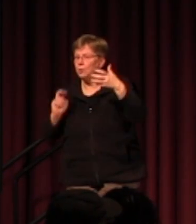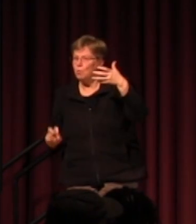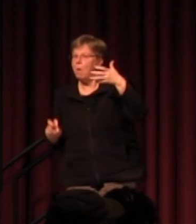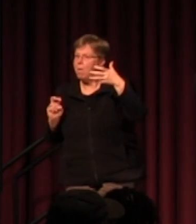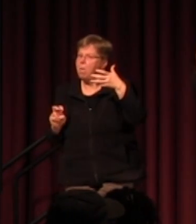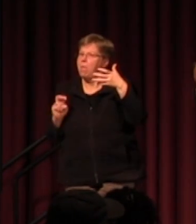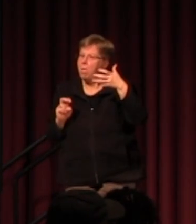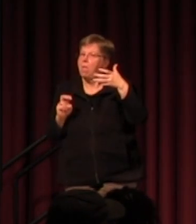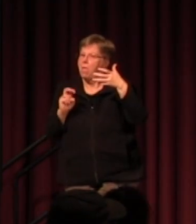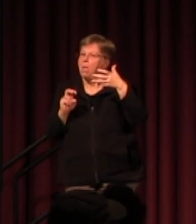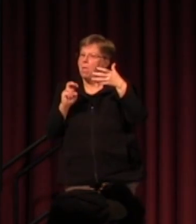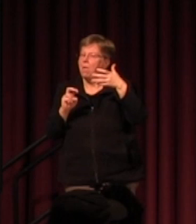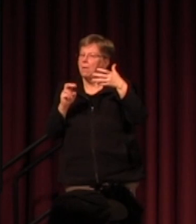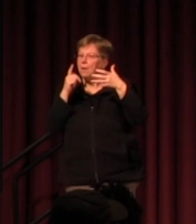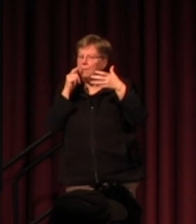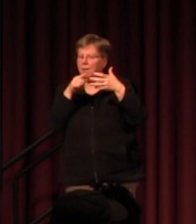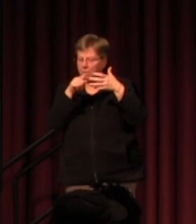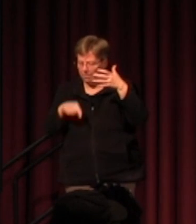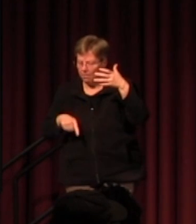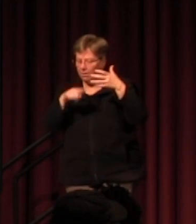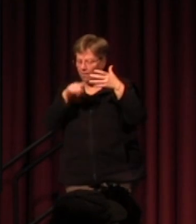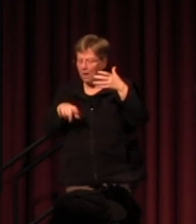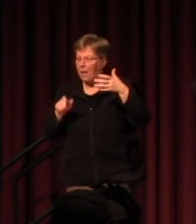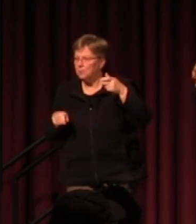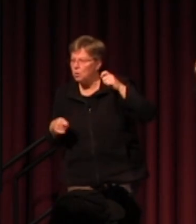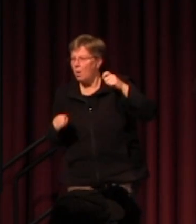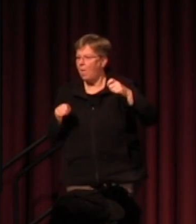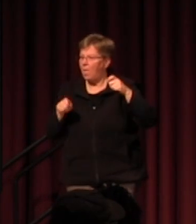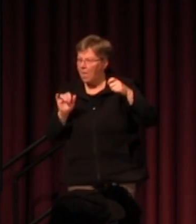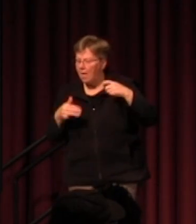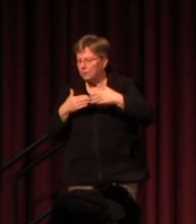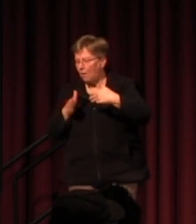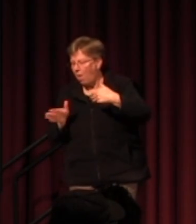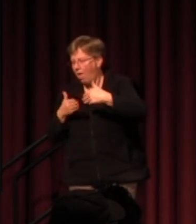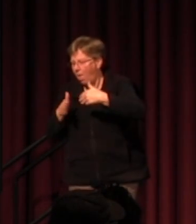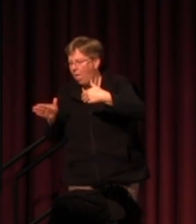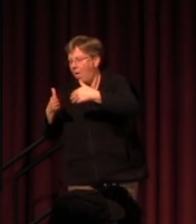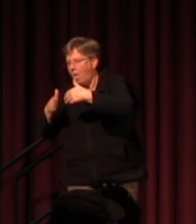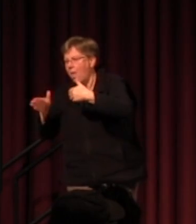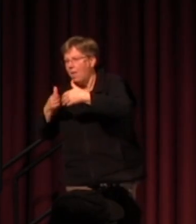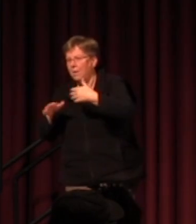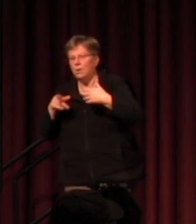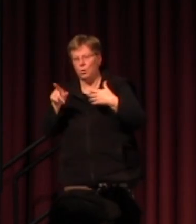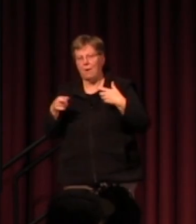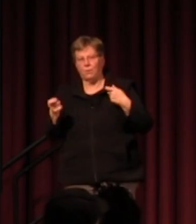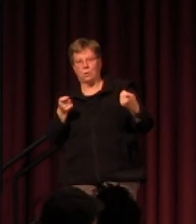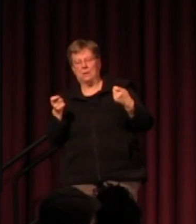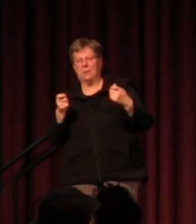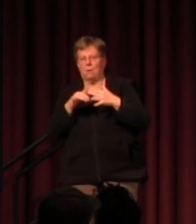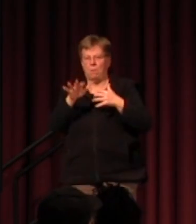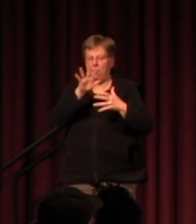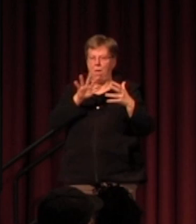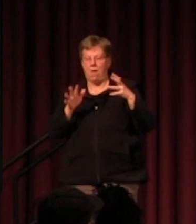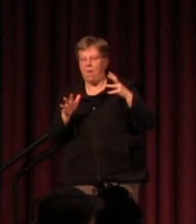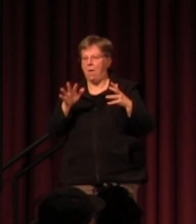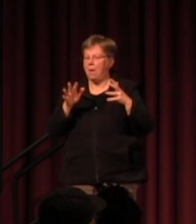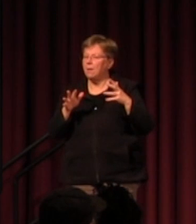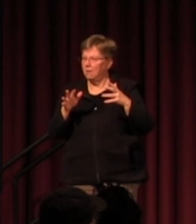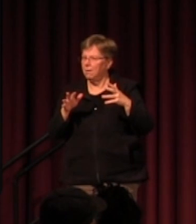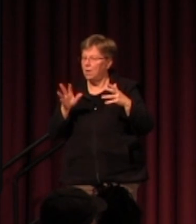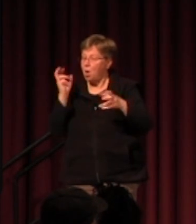Because there's more accommodations that need to be made, and or more ways that a person needs to deal with whatever is predominant without those